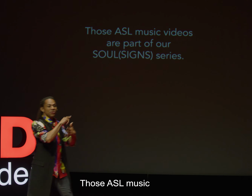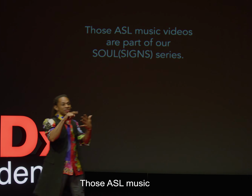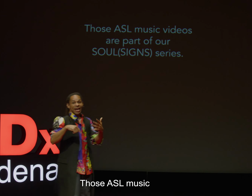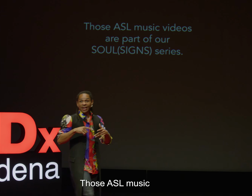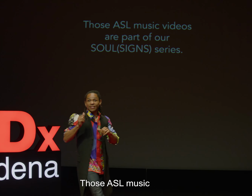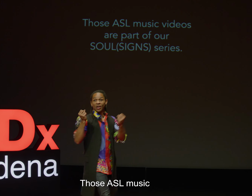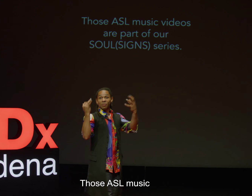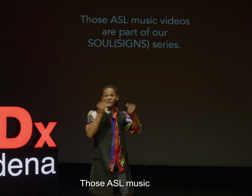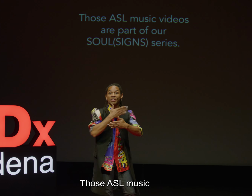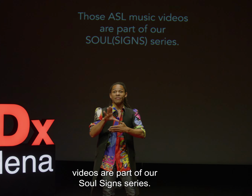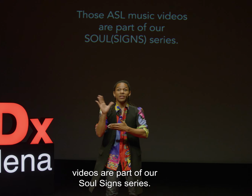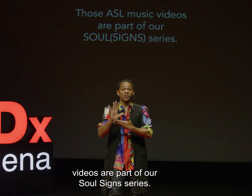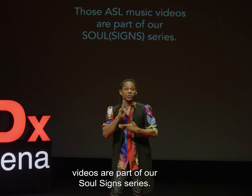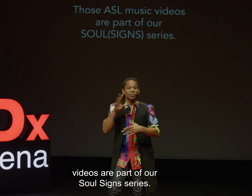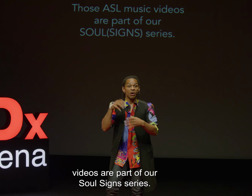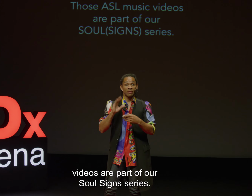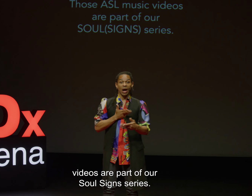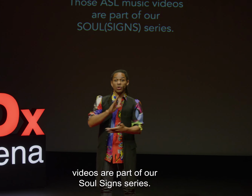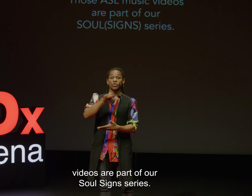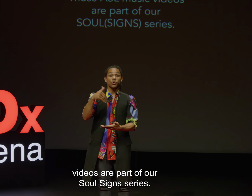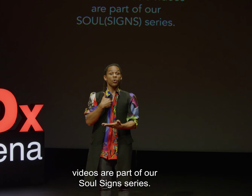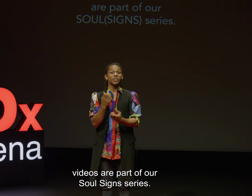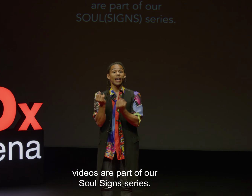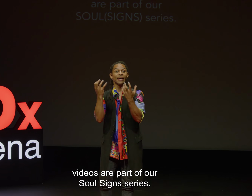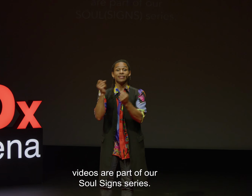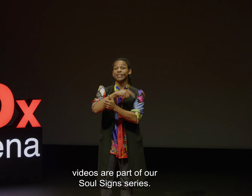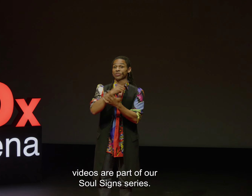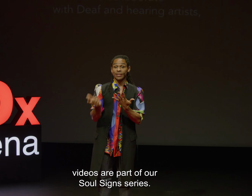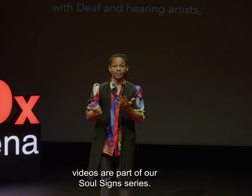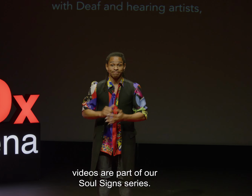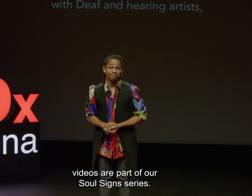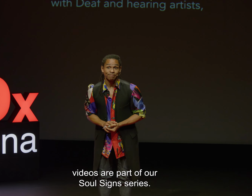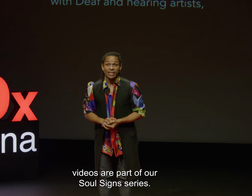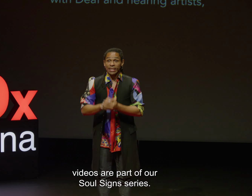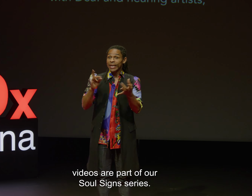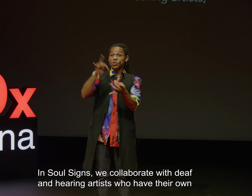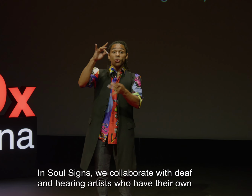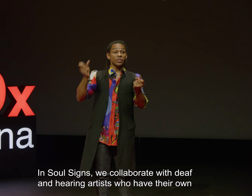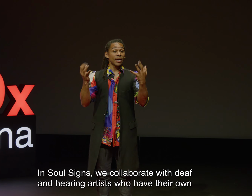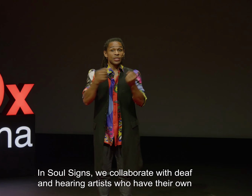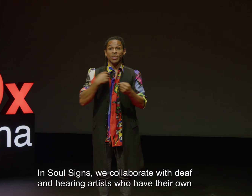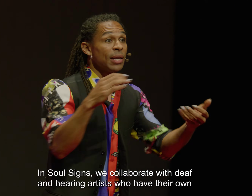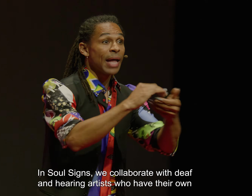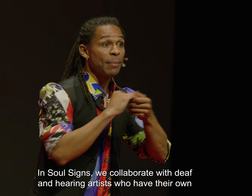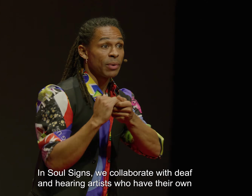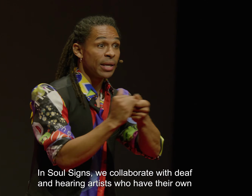Those ASL music videos are part of our Soul Signs series. In Soul Signs, we collaborate